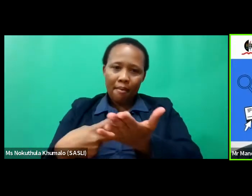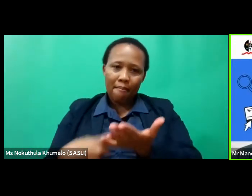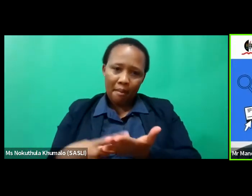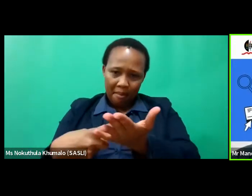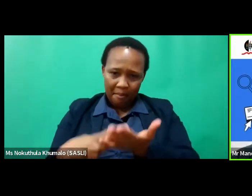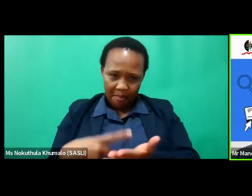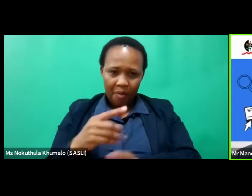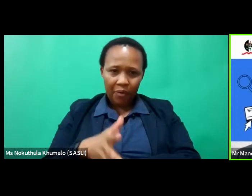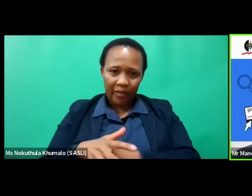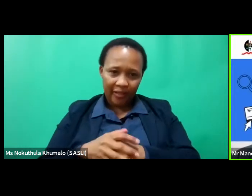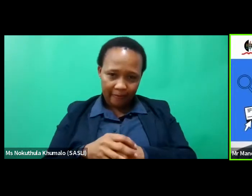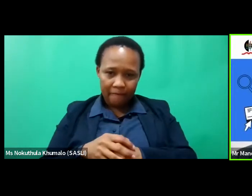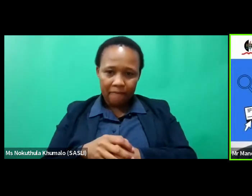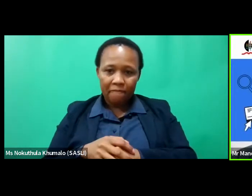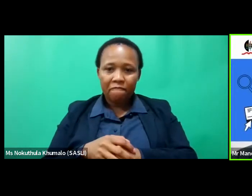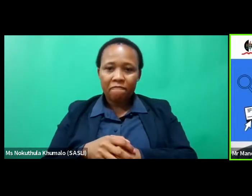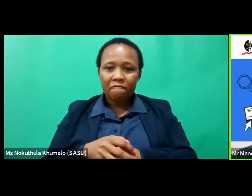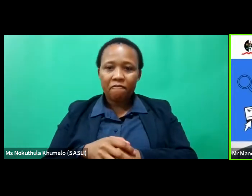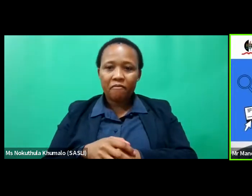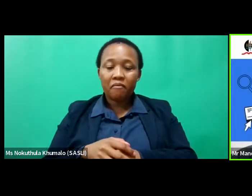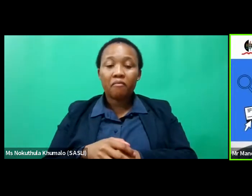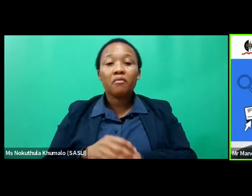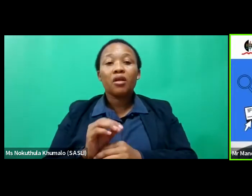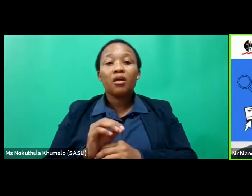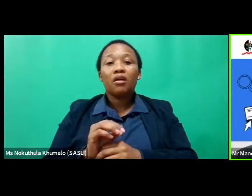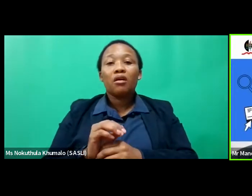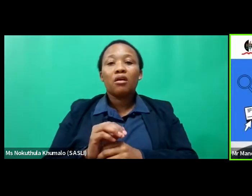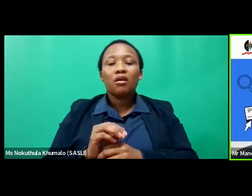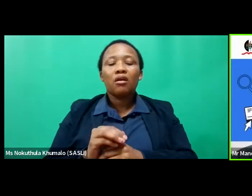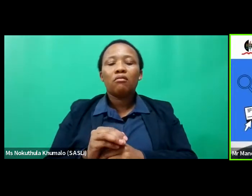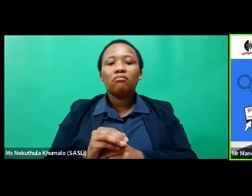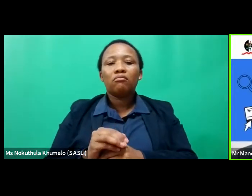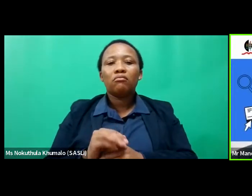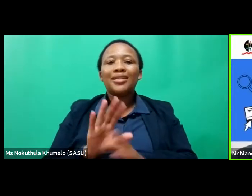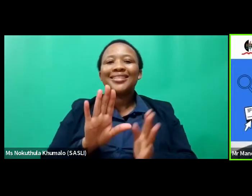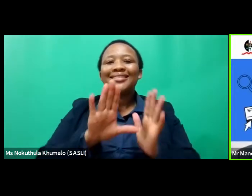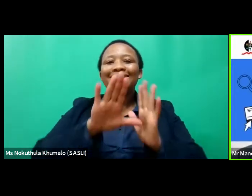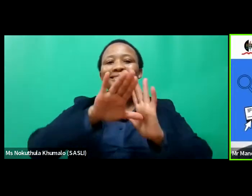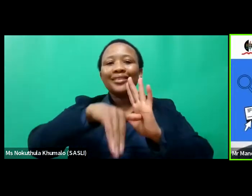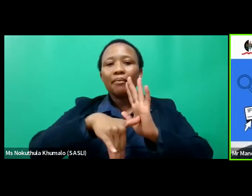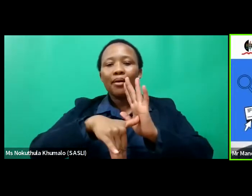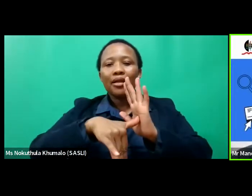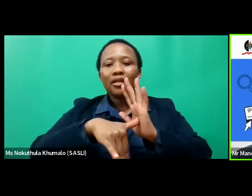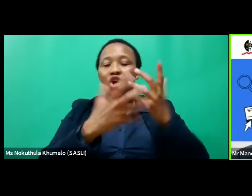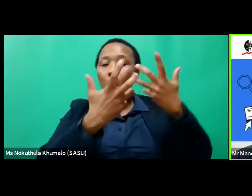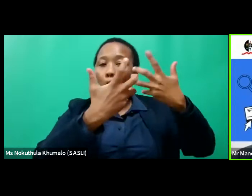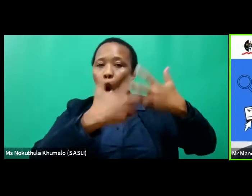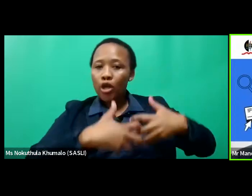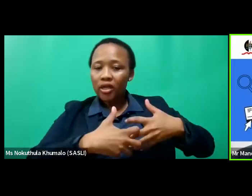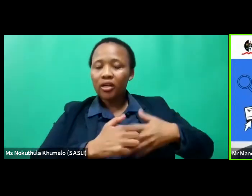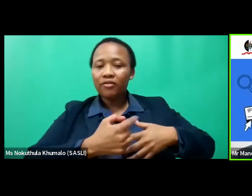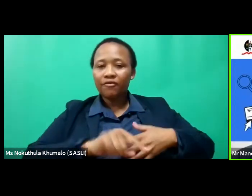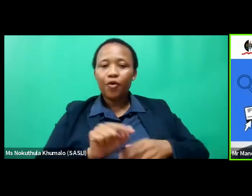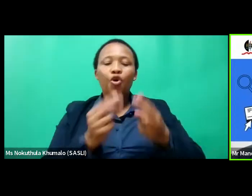allow me to introduce the Disability Coordinator for the University of KwaZulu-Natal.